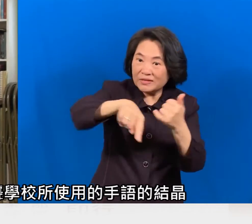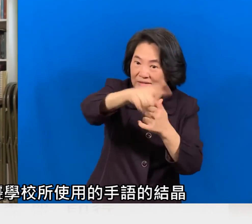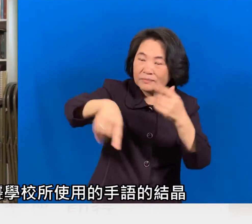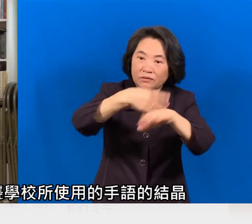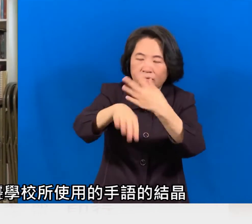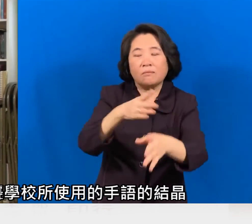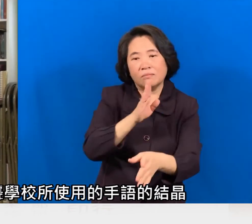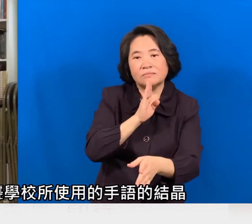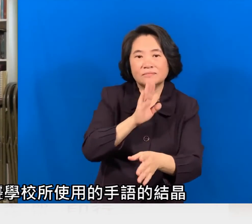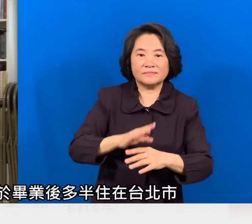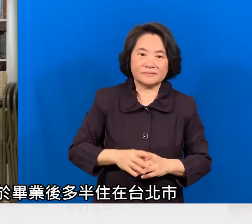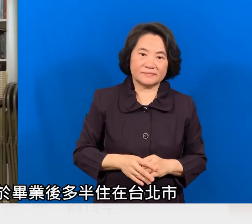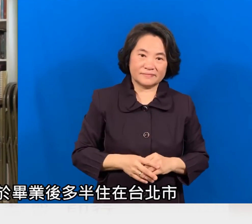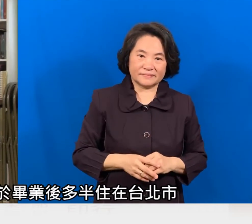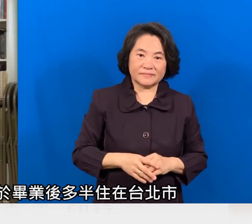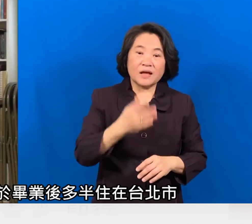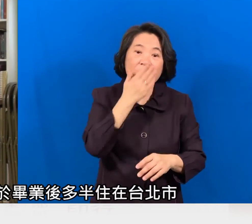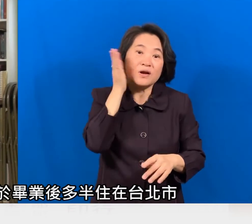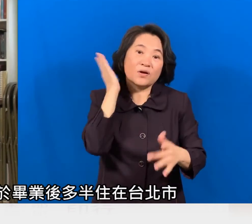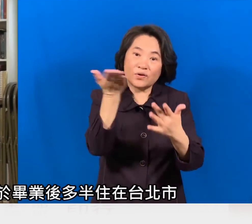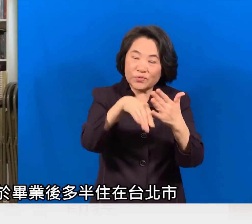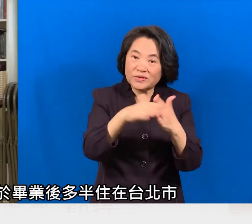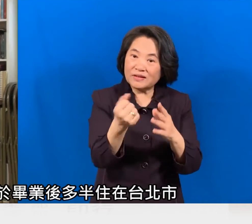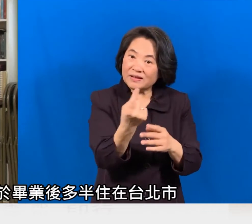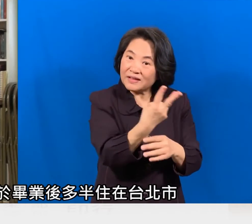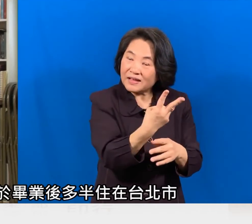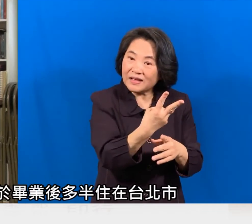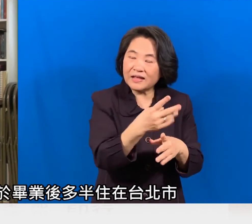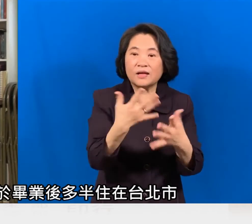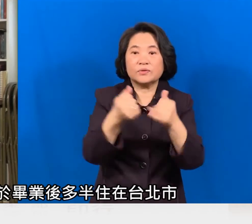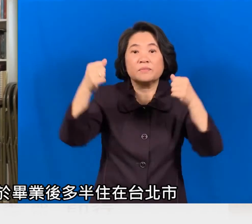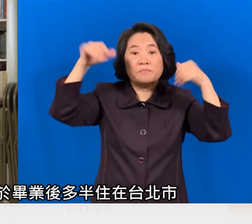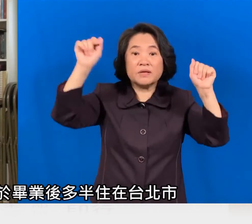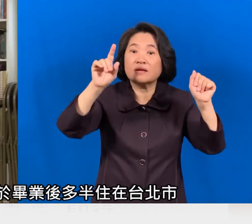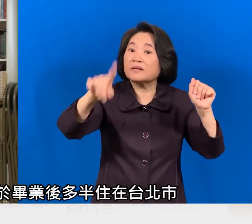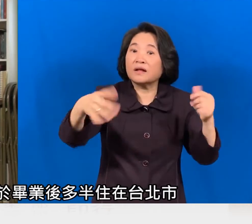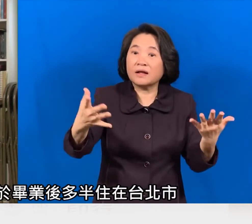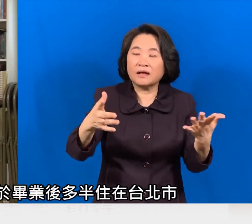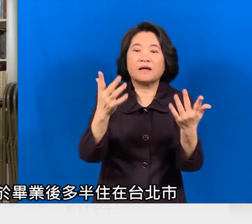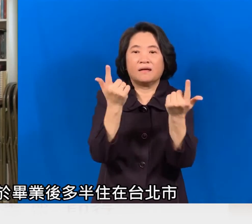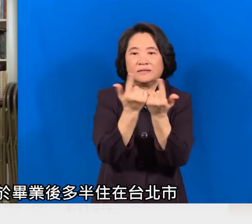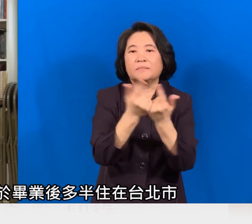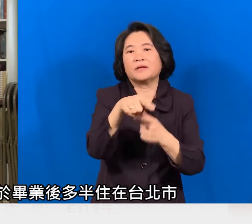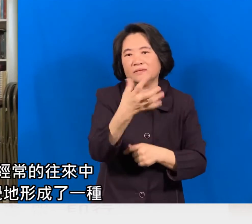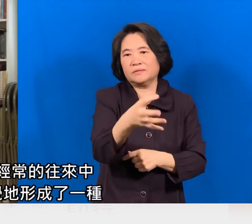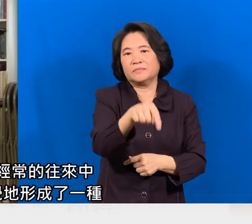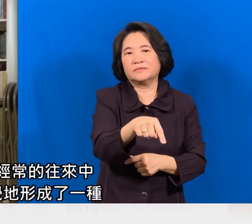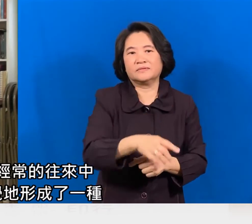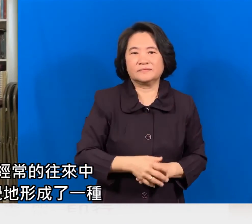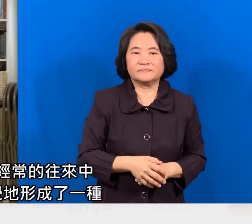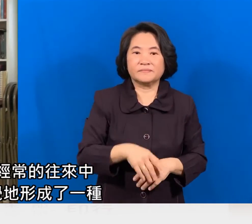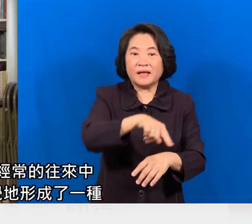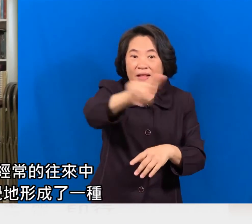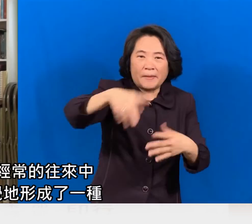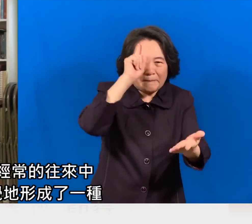for the deaf in Taiwan. Since most deaf high school students come to live in Taipei following graduation,